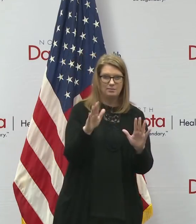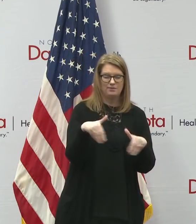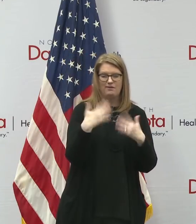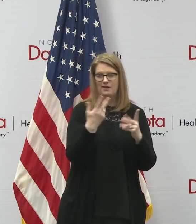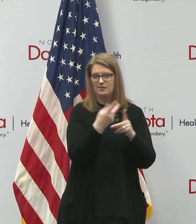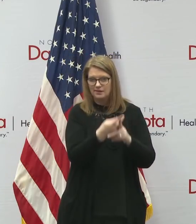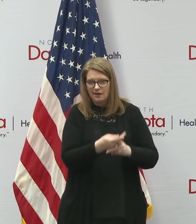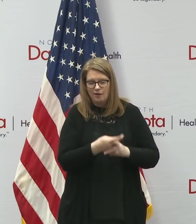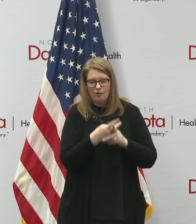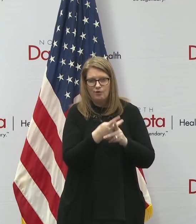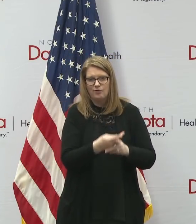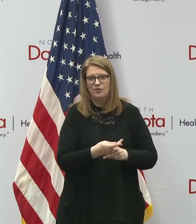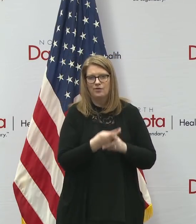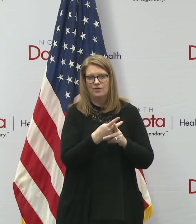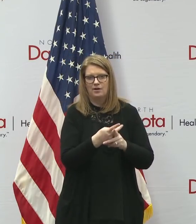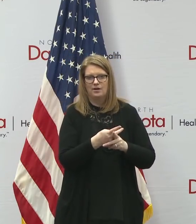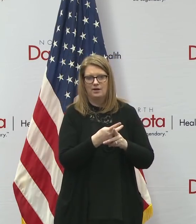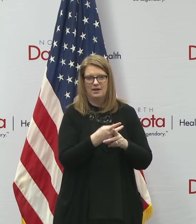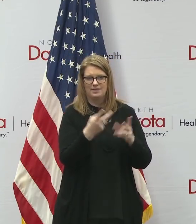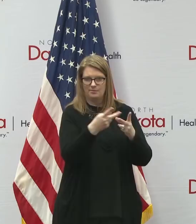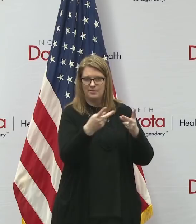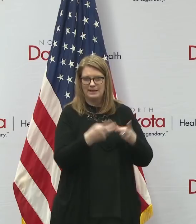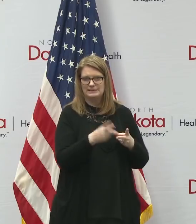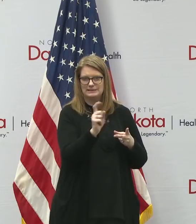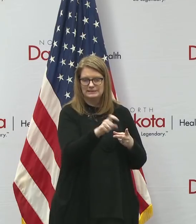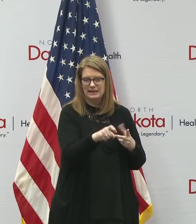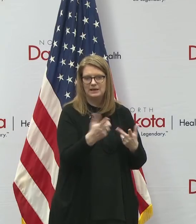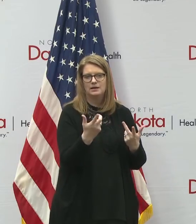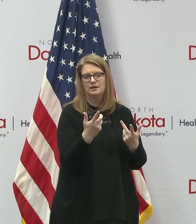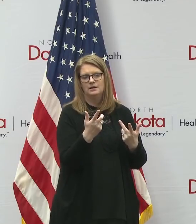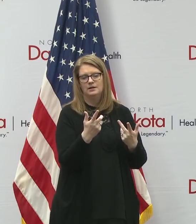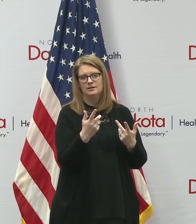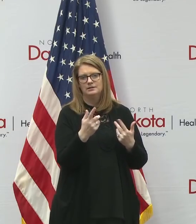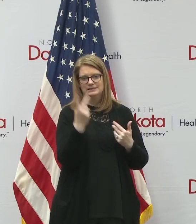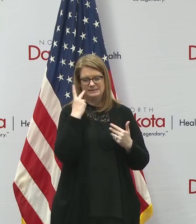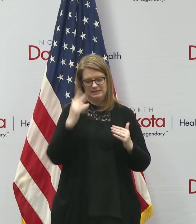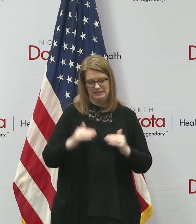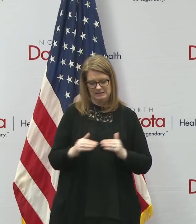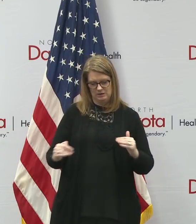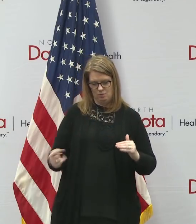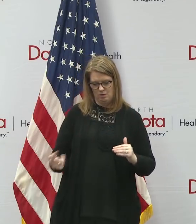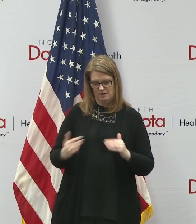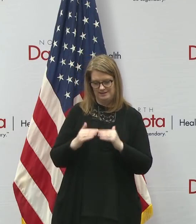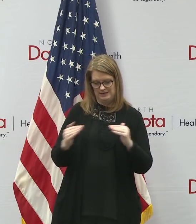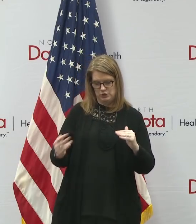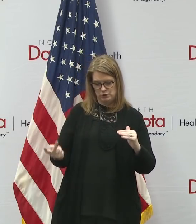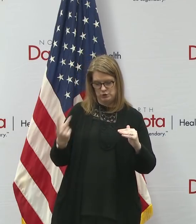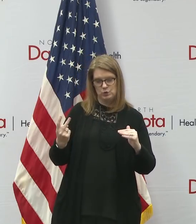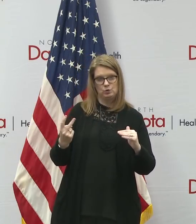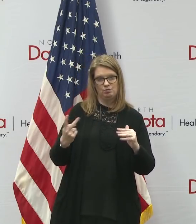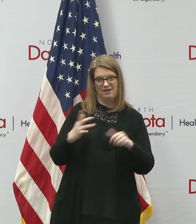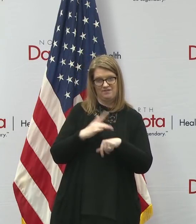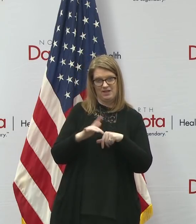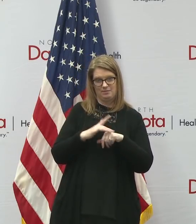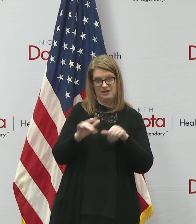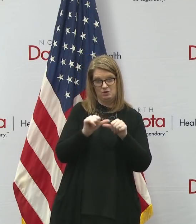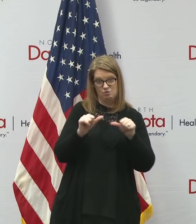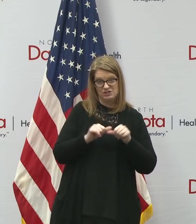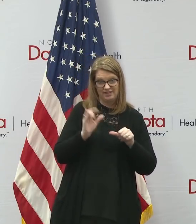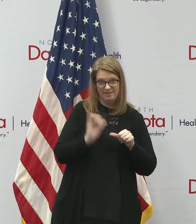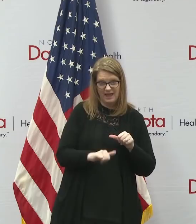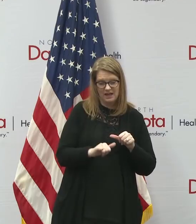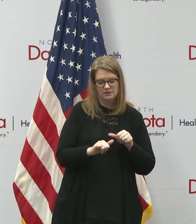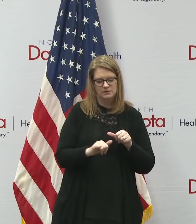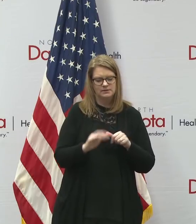care at the place that it's needed. So we look again at the Tier 1 and Tier 2 capability within that region. We'll build